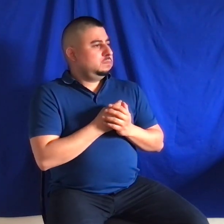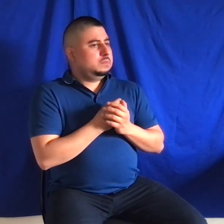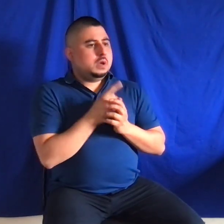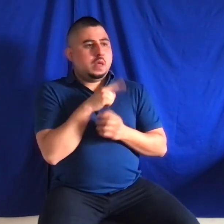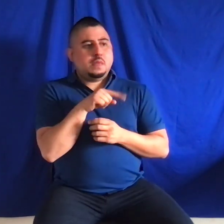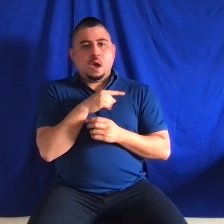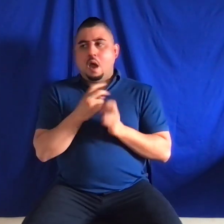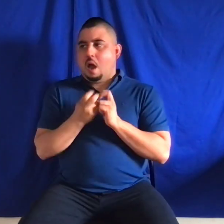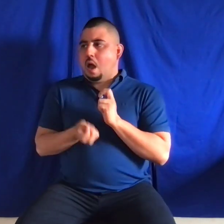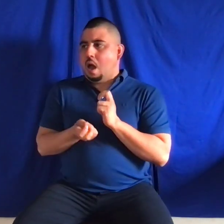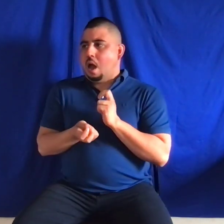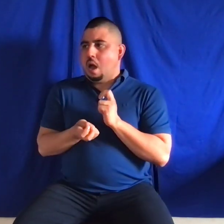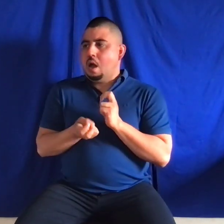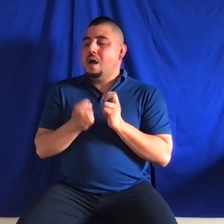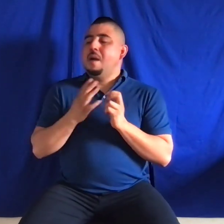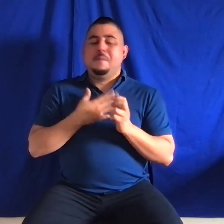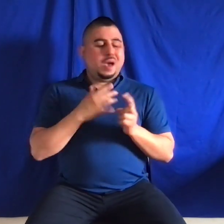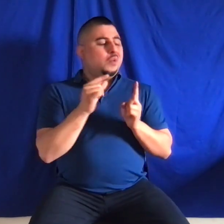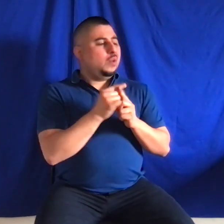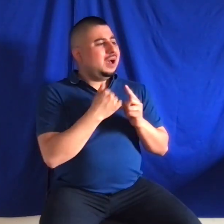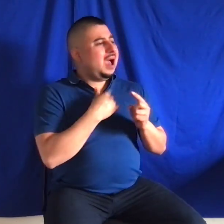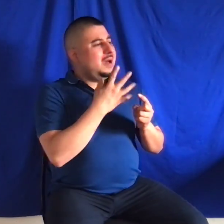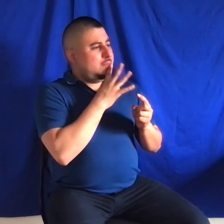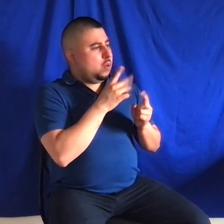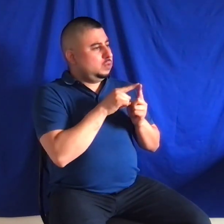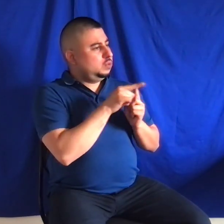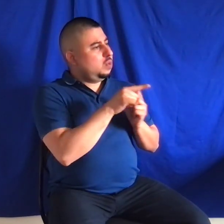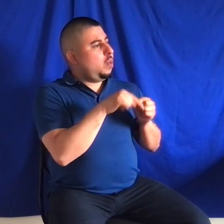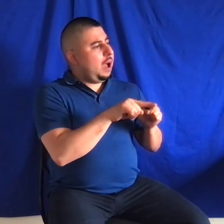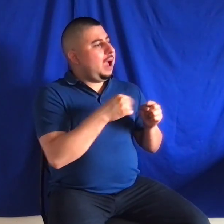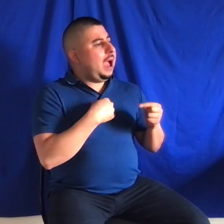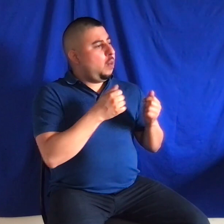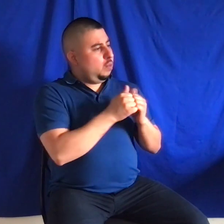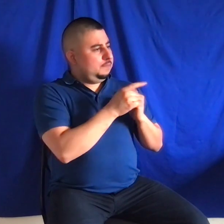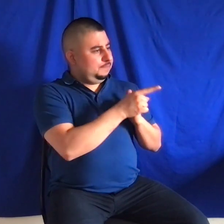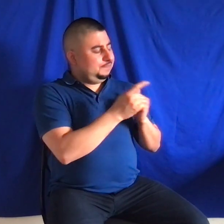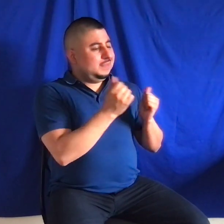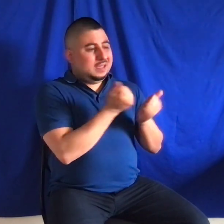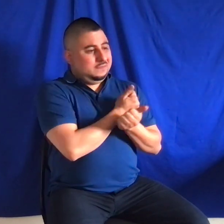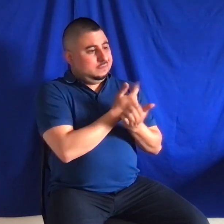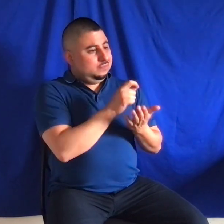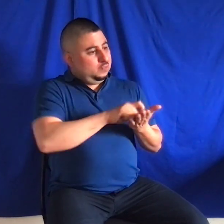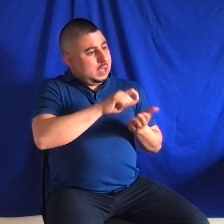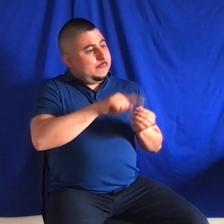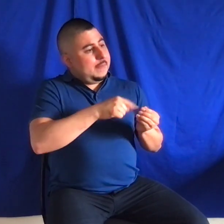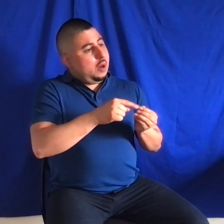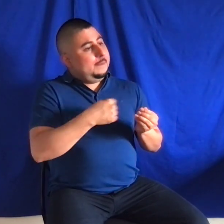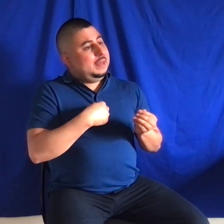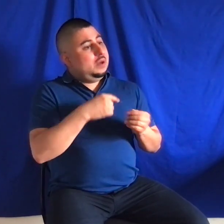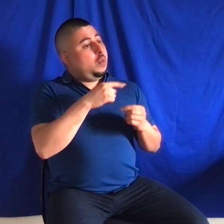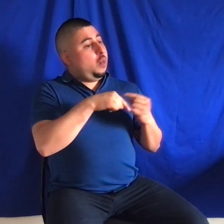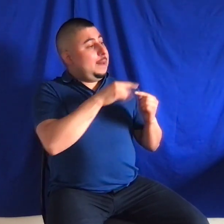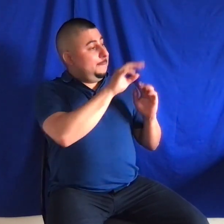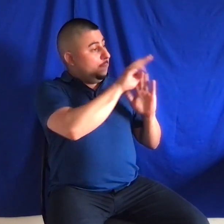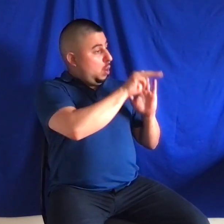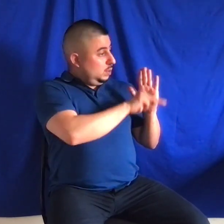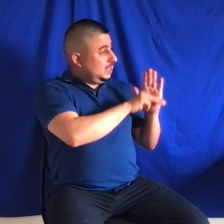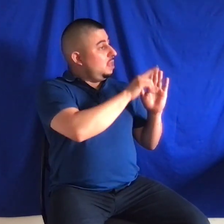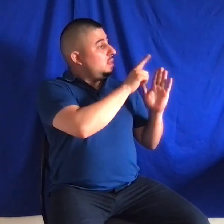These are my words that I spoke to you while I was still with you, that everything written about me in the law of Moses and in the prophets and the Psalms